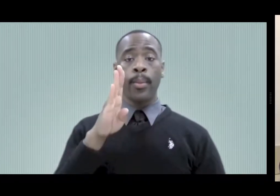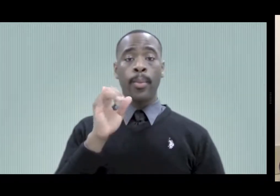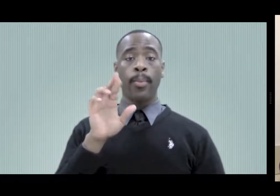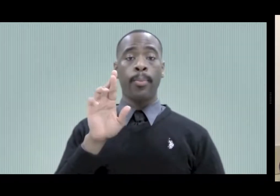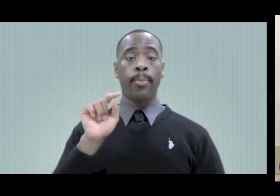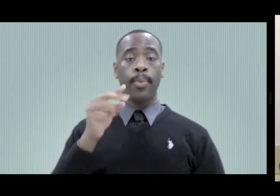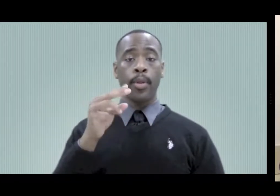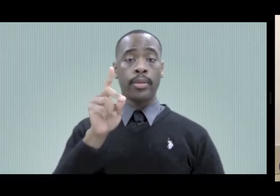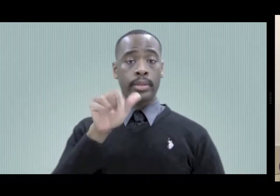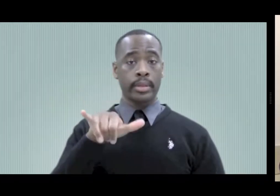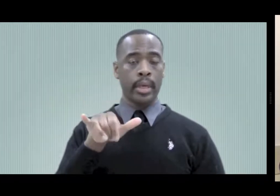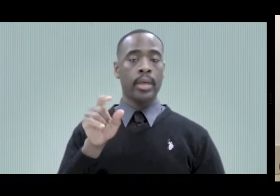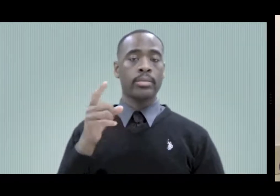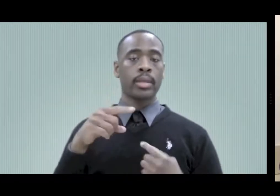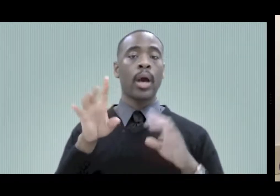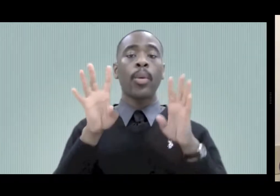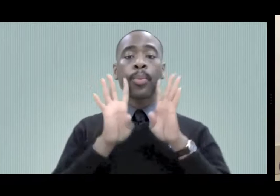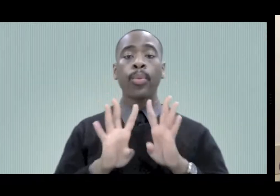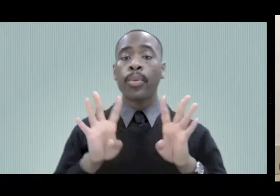birthday.